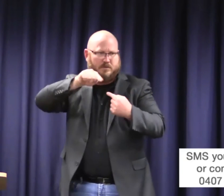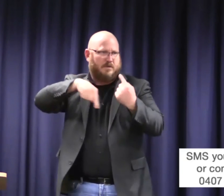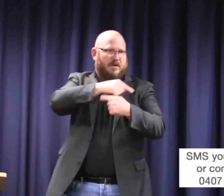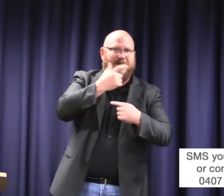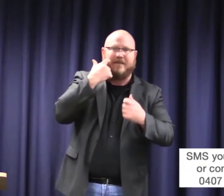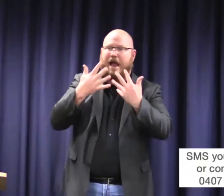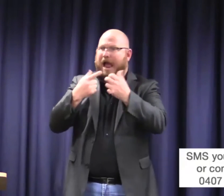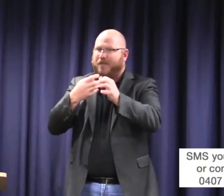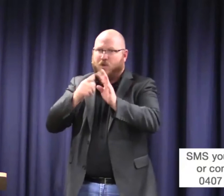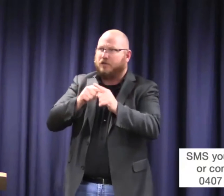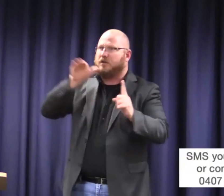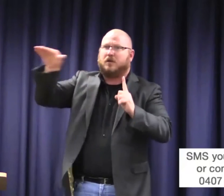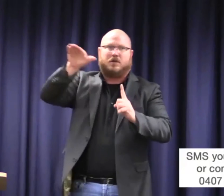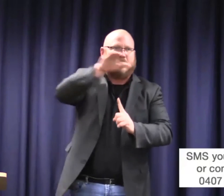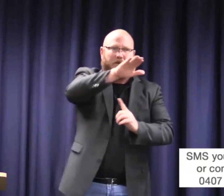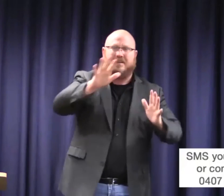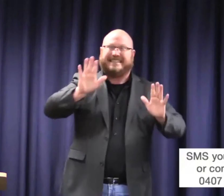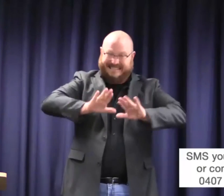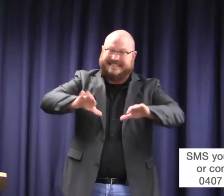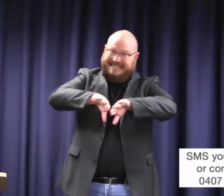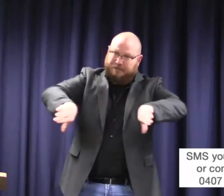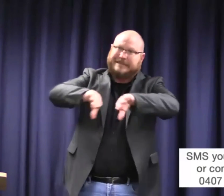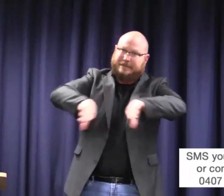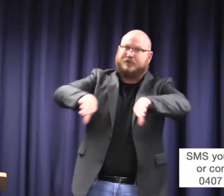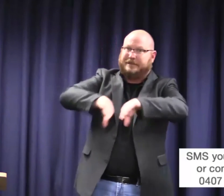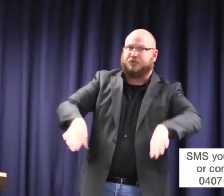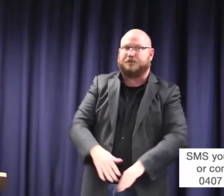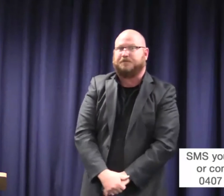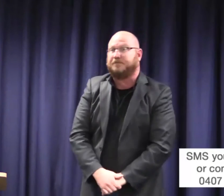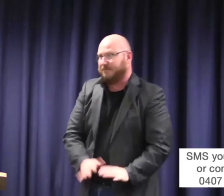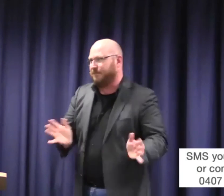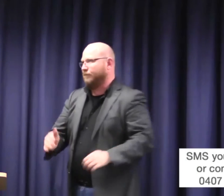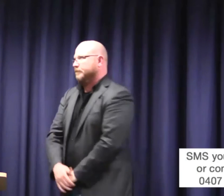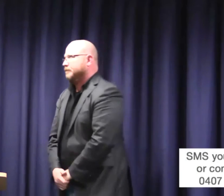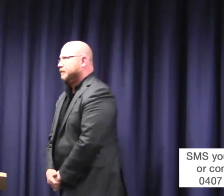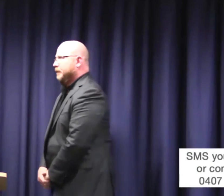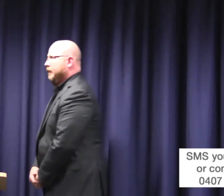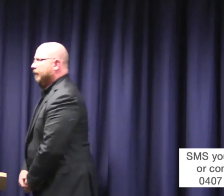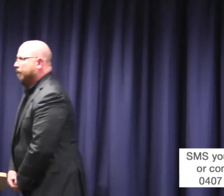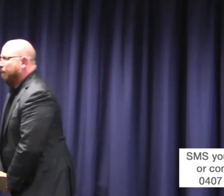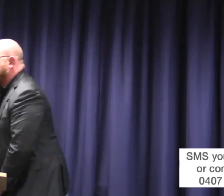the NDIS. So I'm trying different avenues, various avenues,